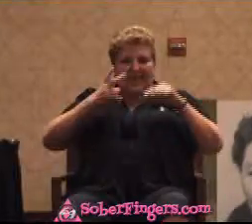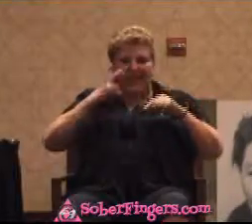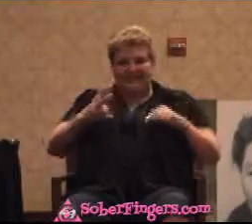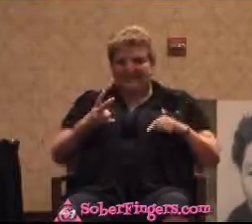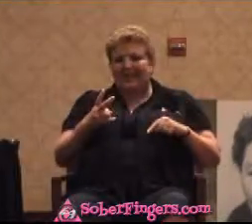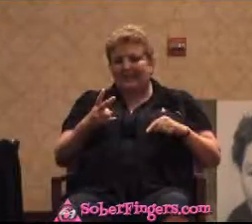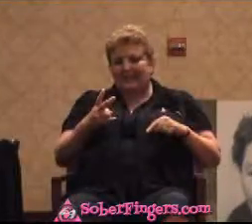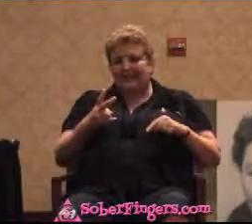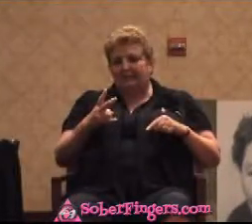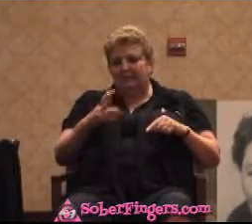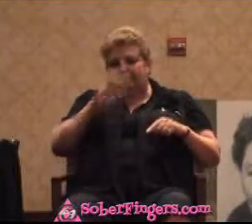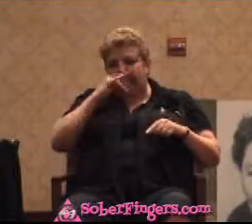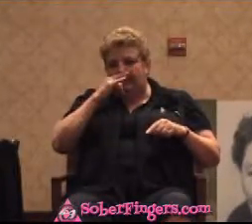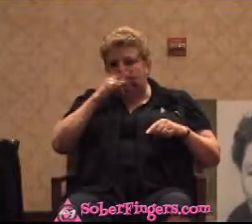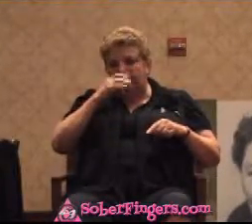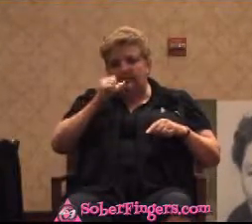birth to my daughter.